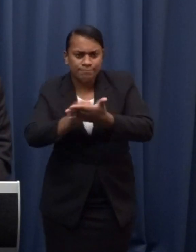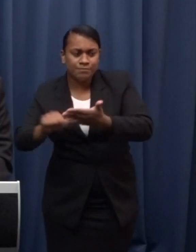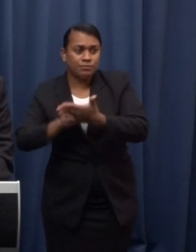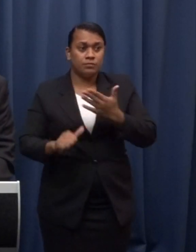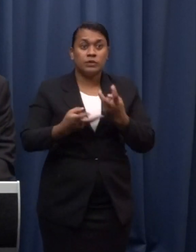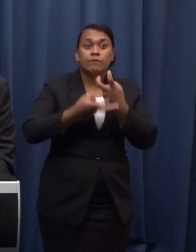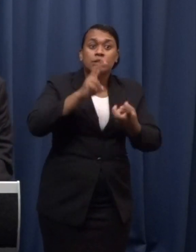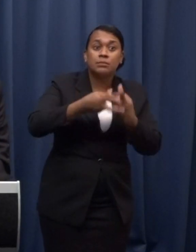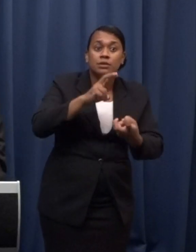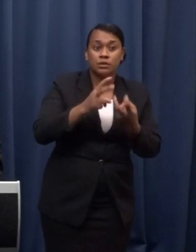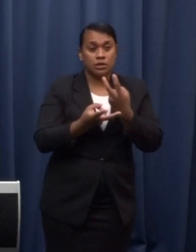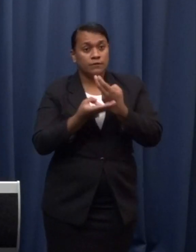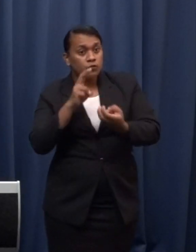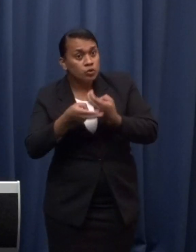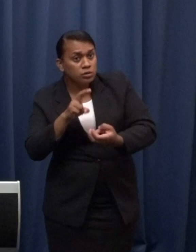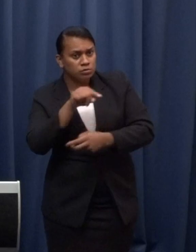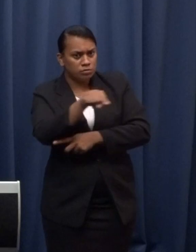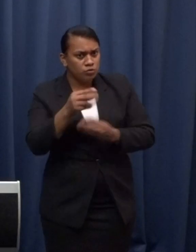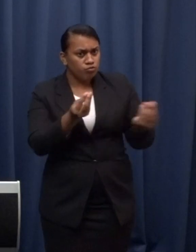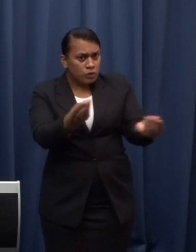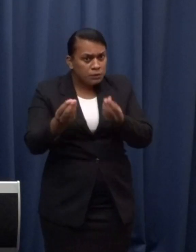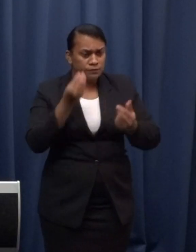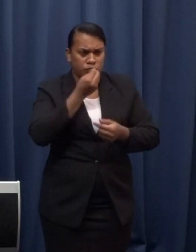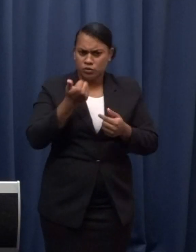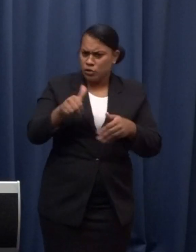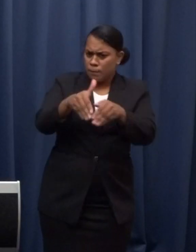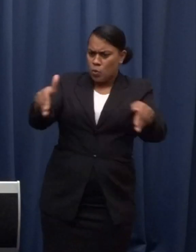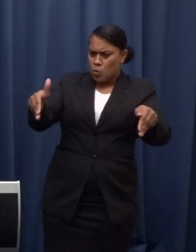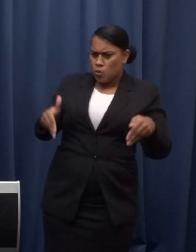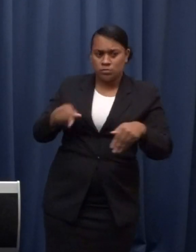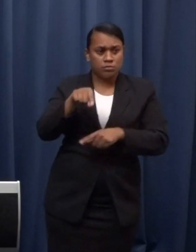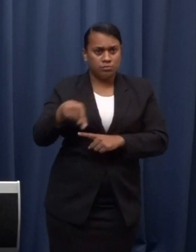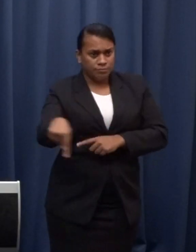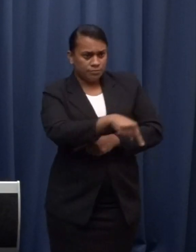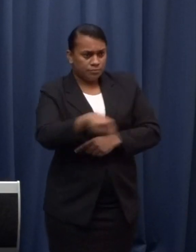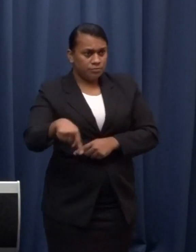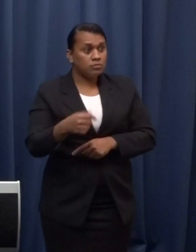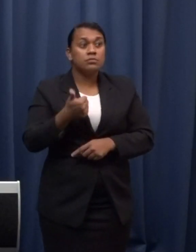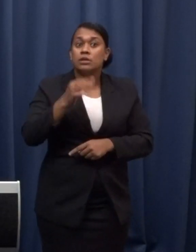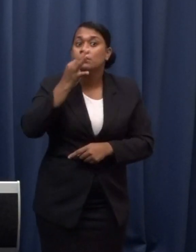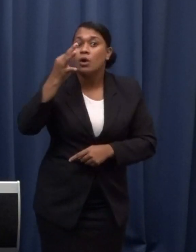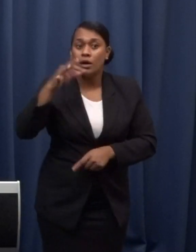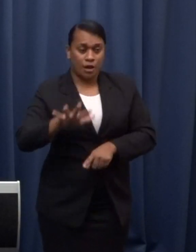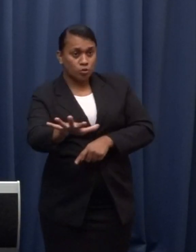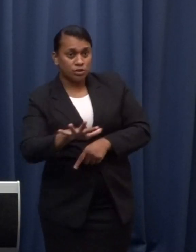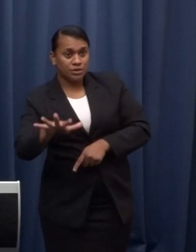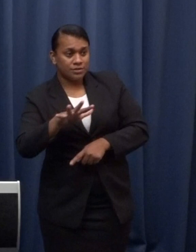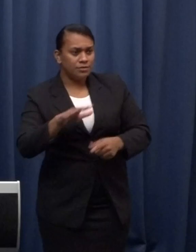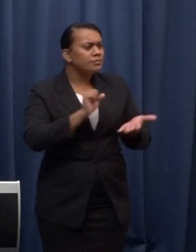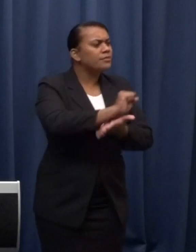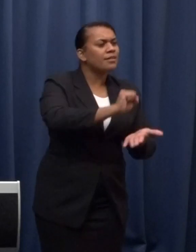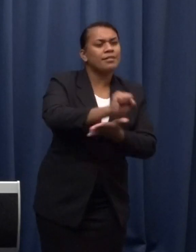and root crops at the border of the Greater Lautoka area from the farmers and middlemen to be sold to the vendors for sale at